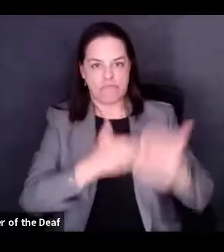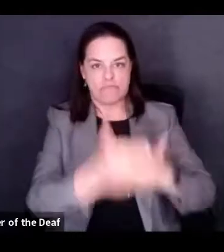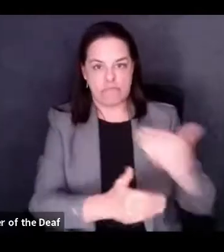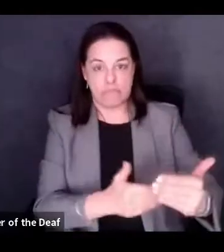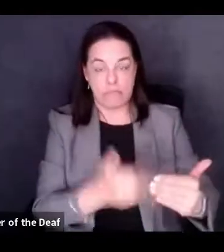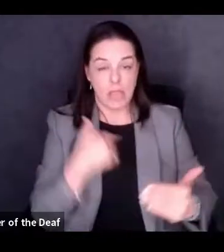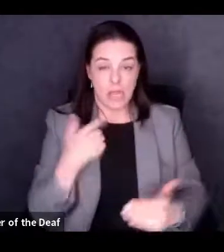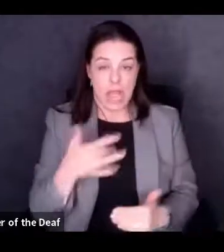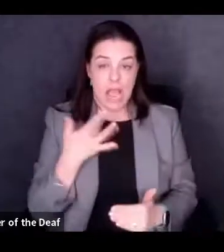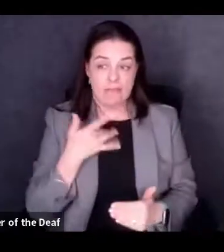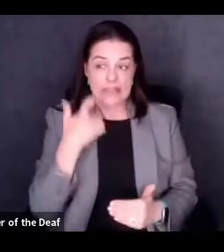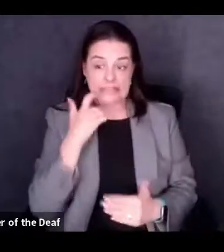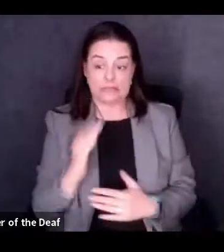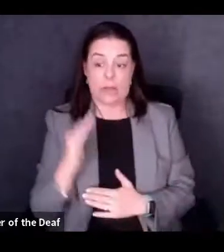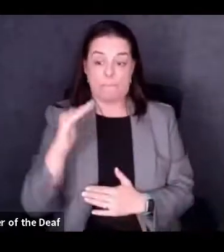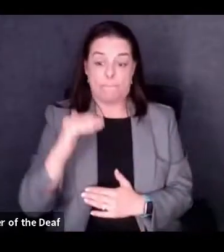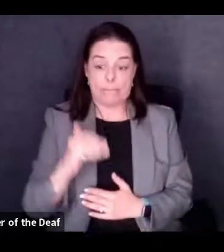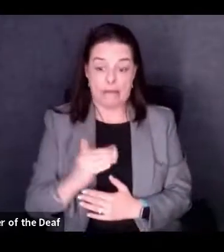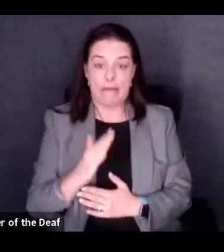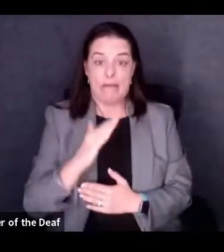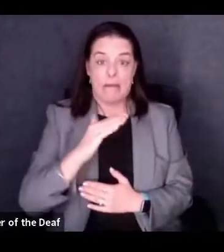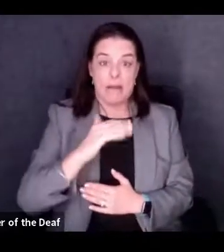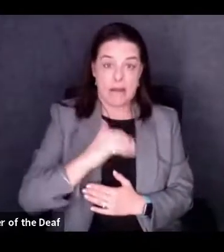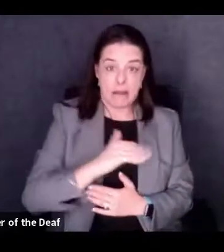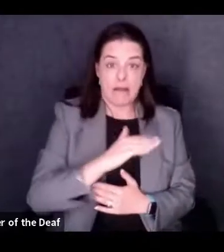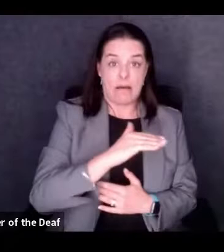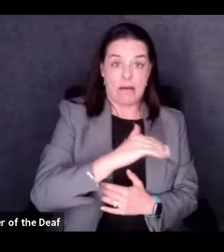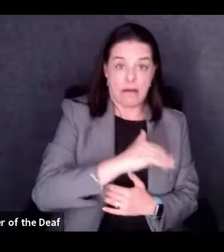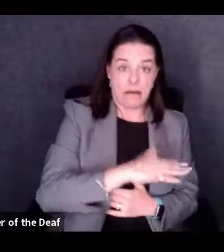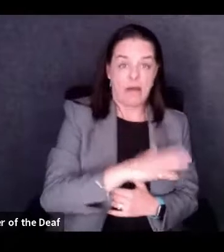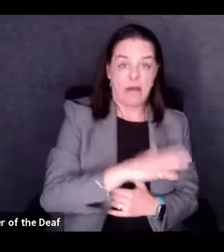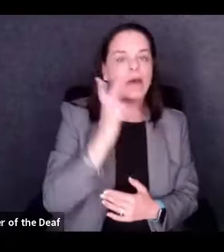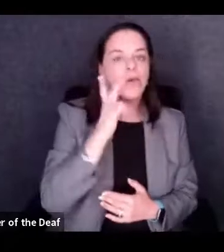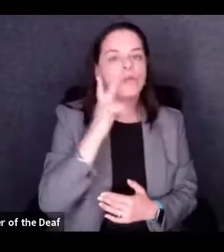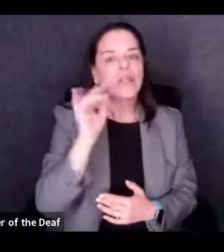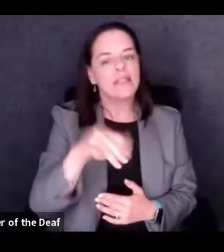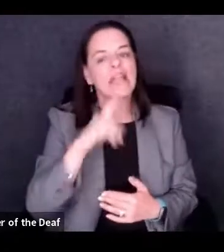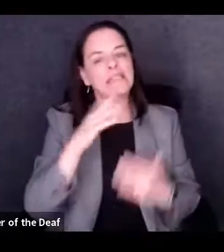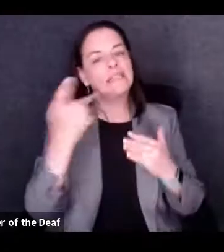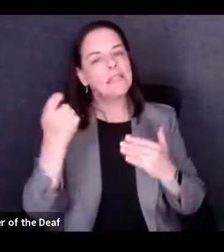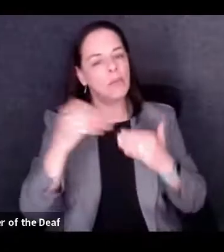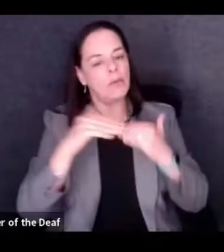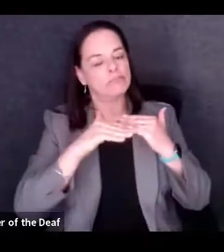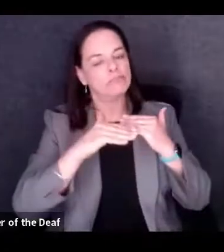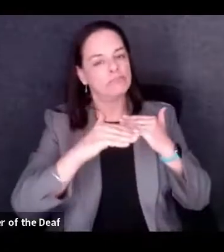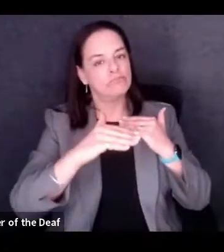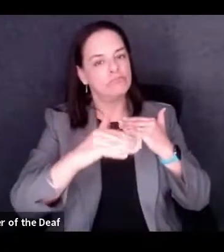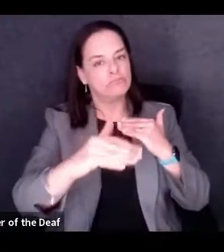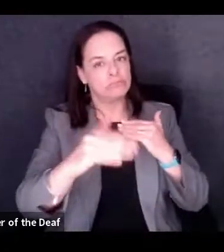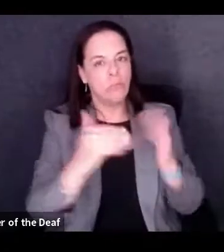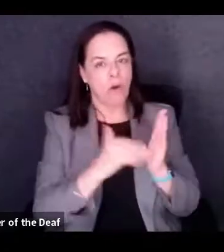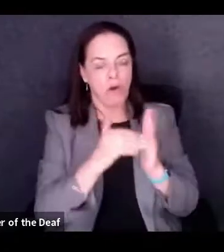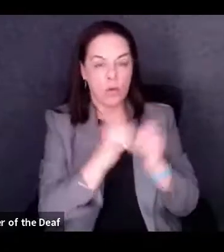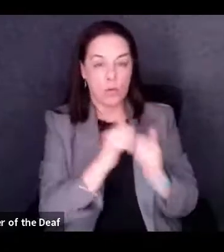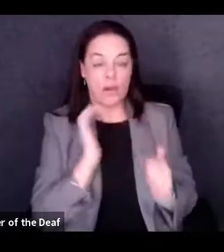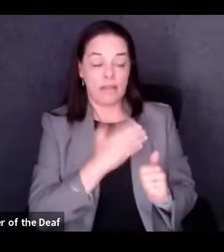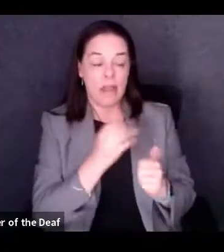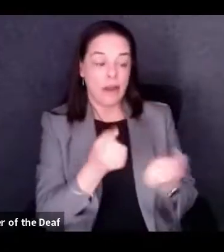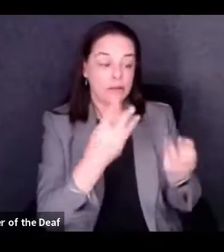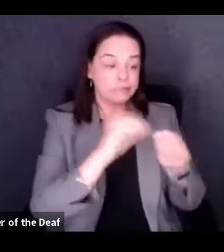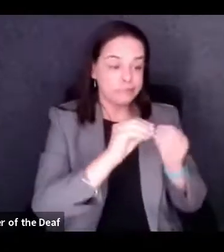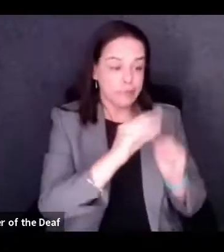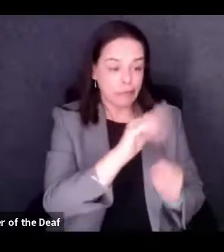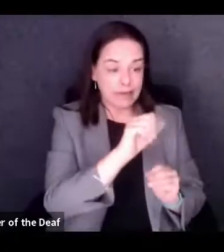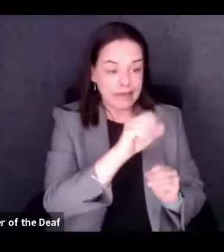and down that we're seeing is a lot of what we're seeing along the lines of being in a plateau with with our cases and with our